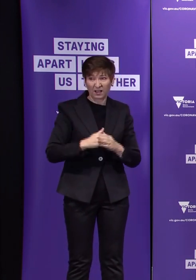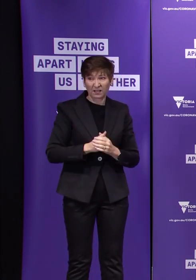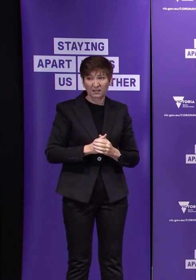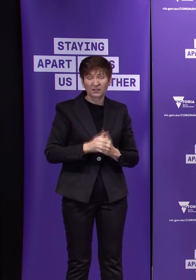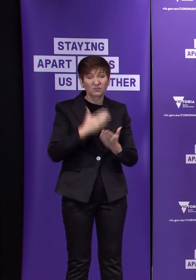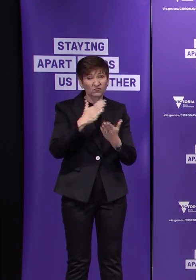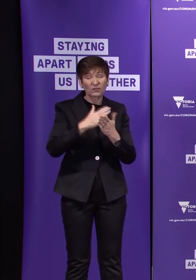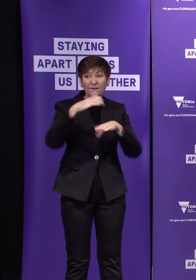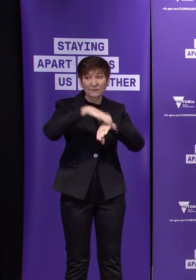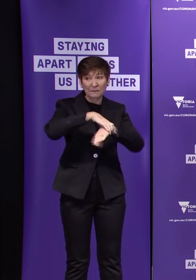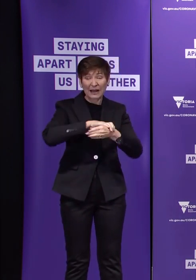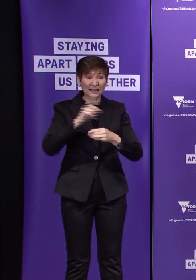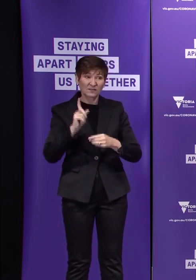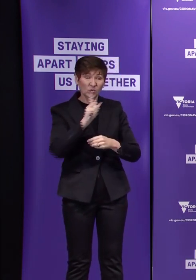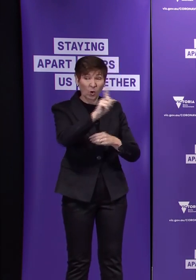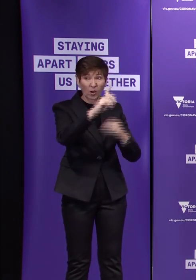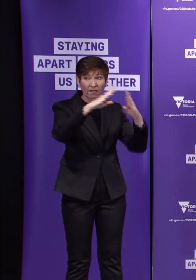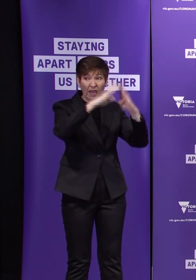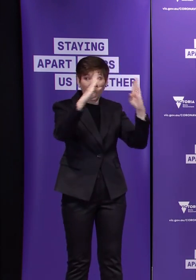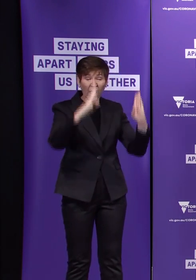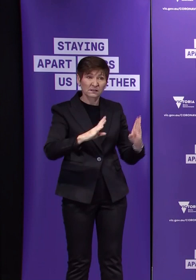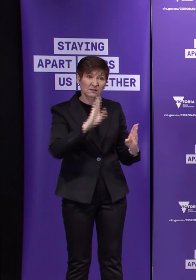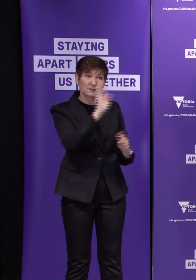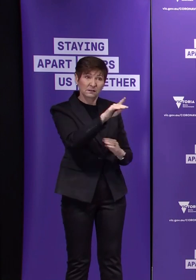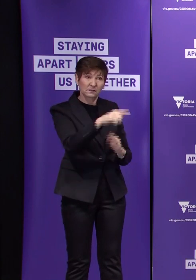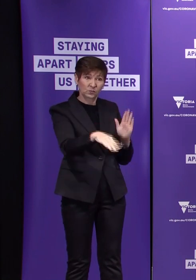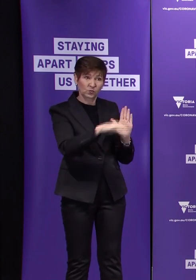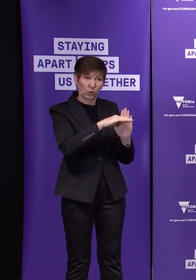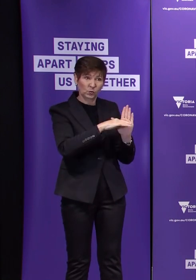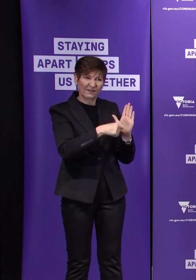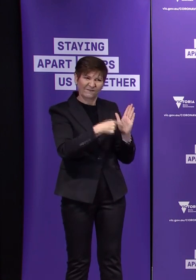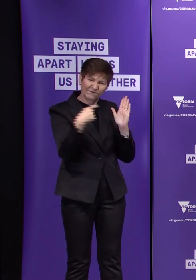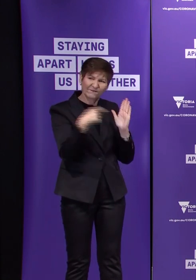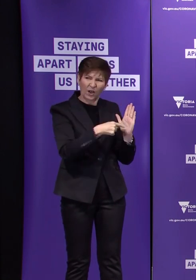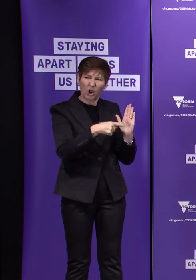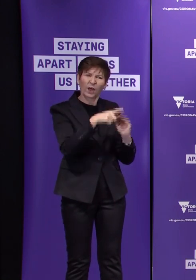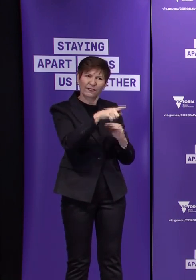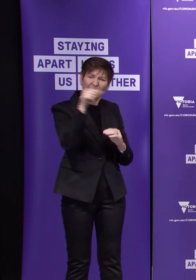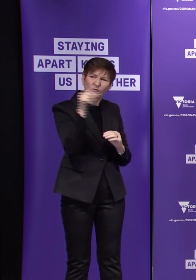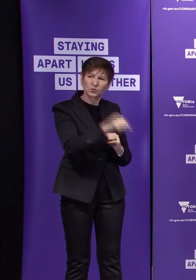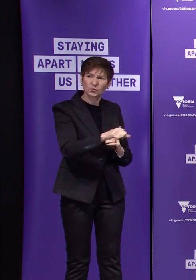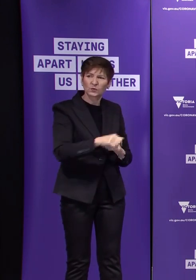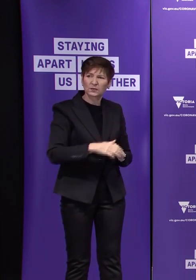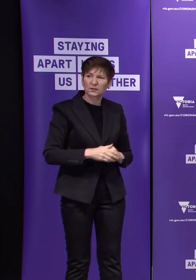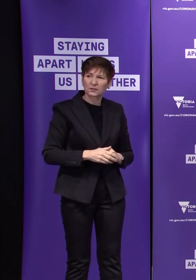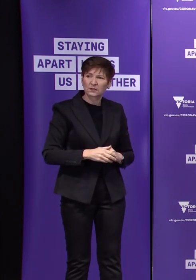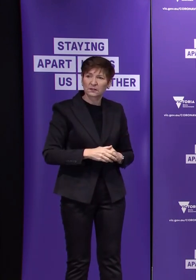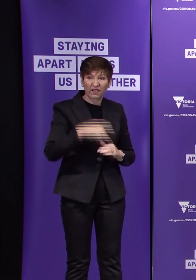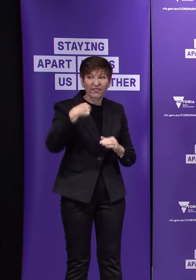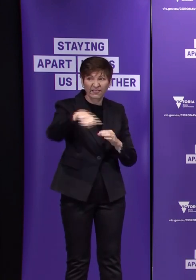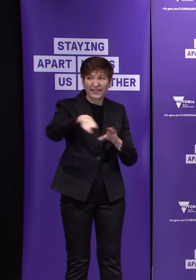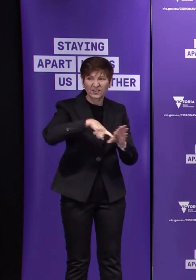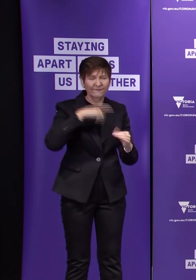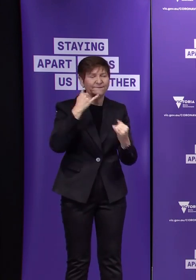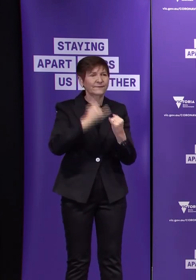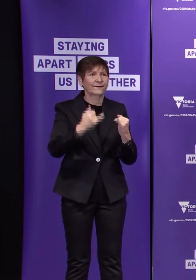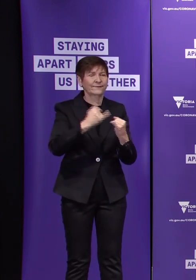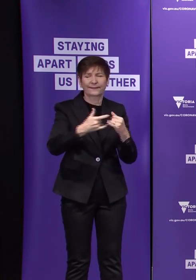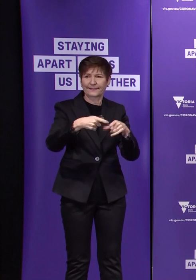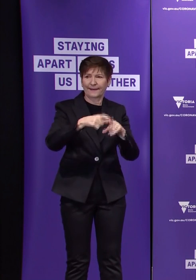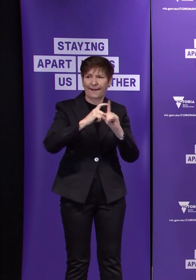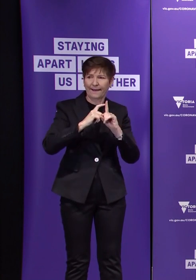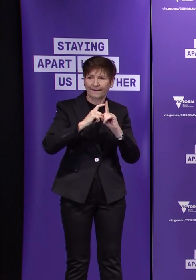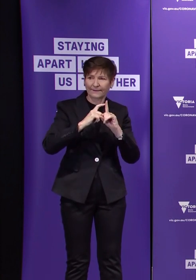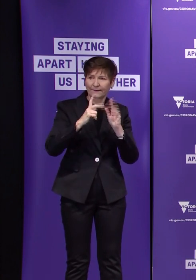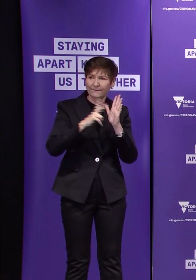follow the rules. That's a pretty simple thing. This has been a very, very difficult year for Victoria Police, not